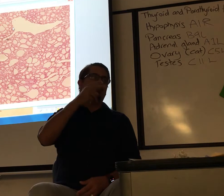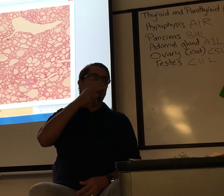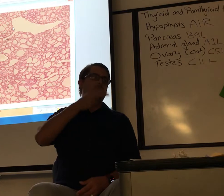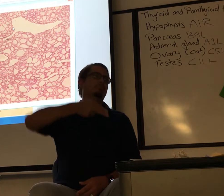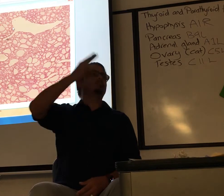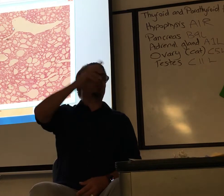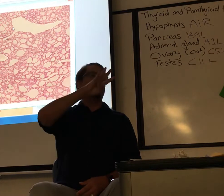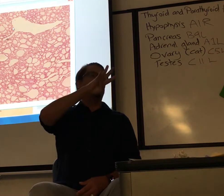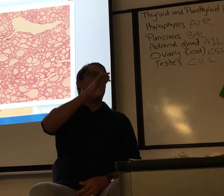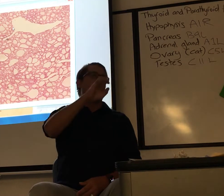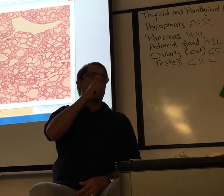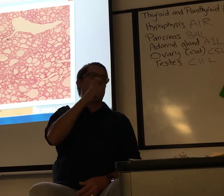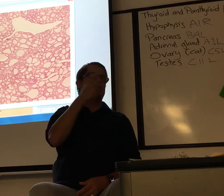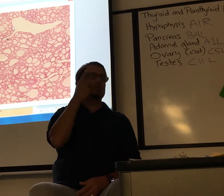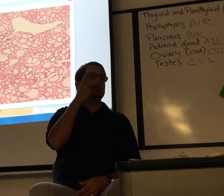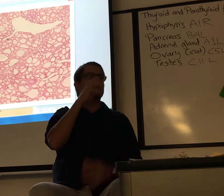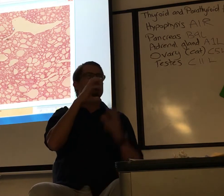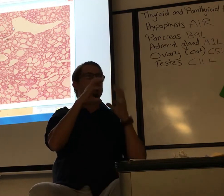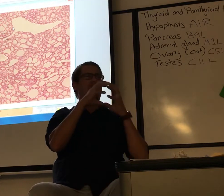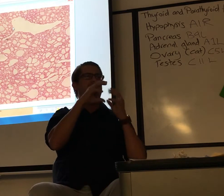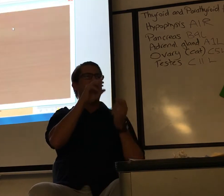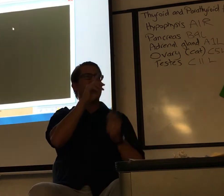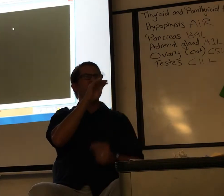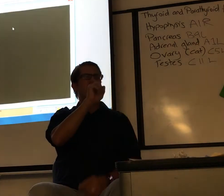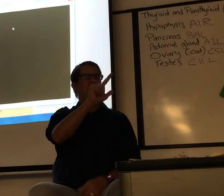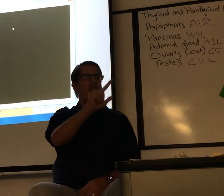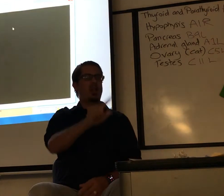see cell detail. So we'll go to here.